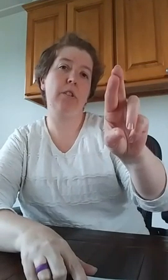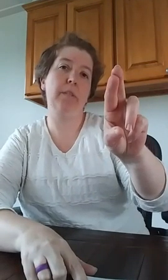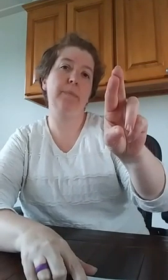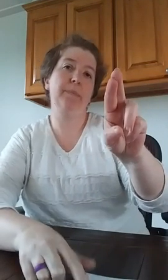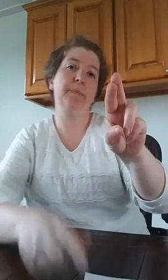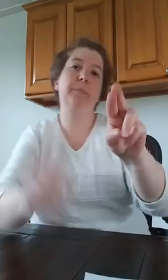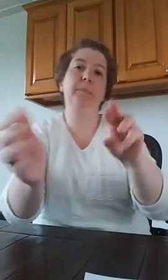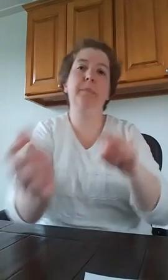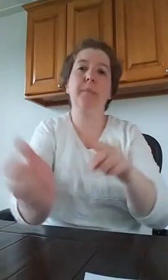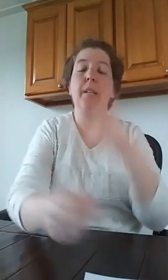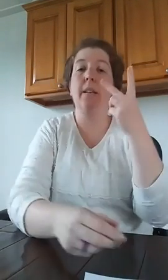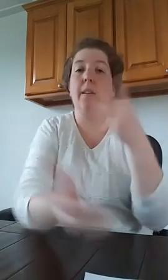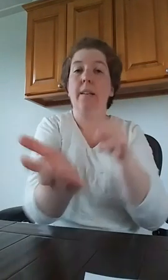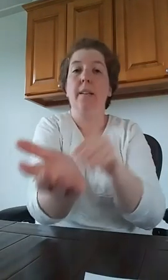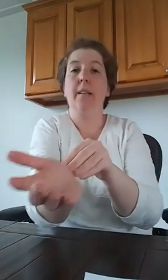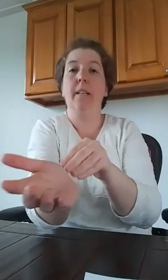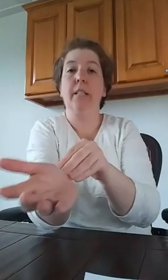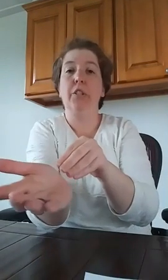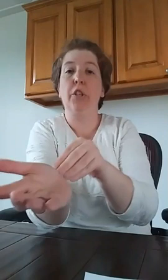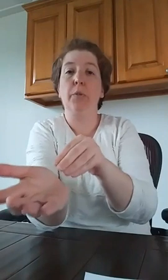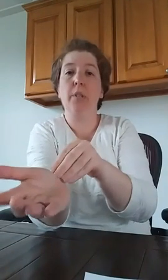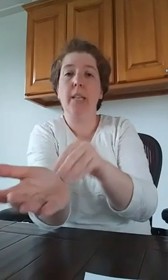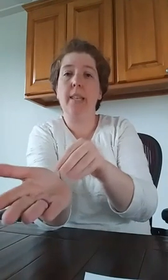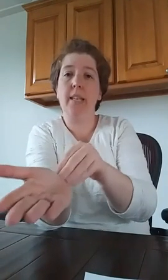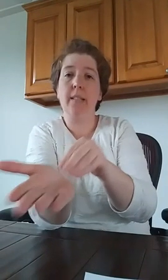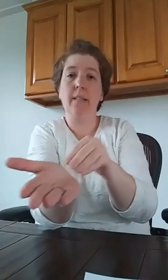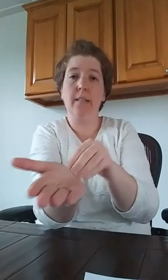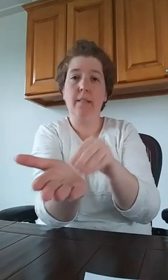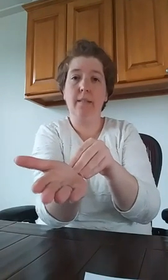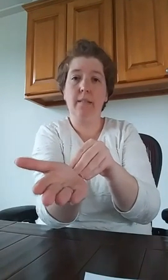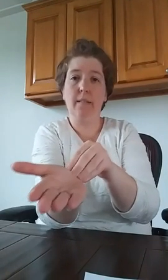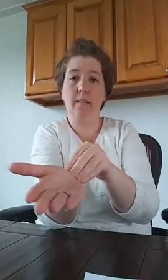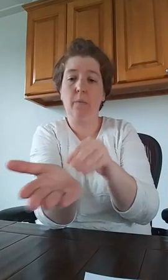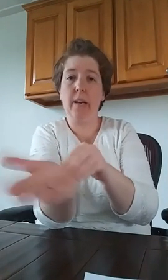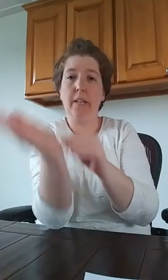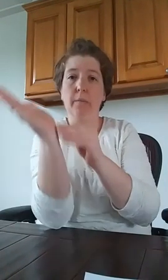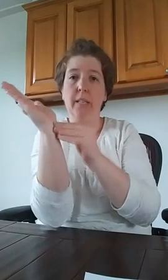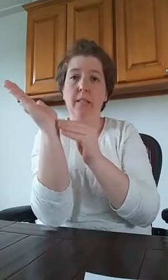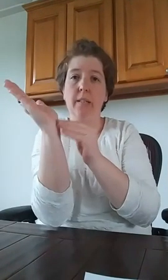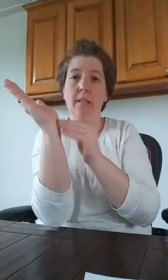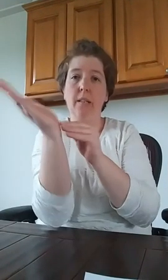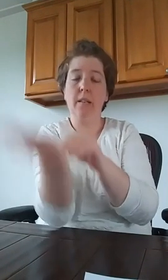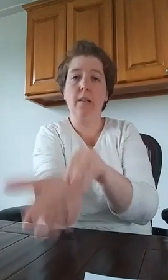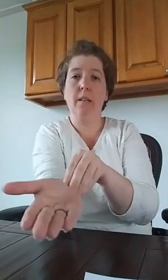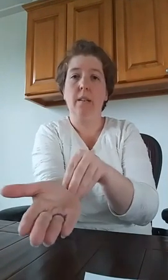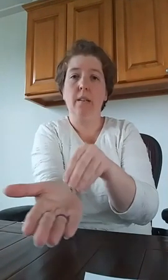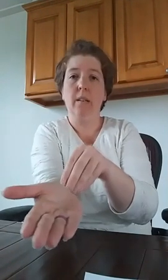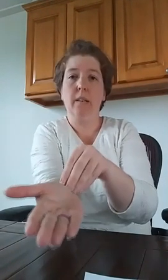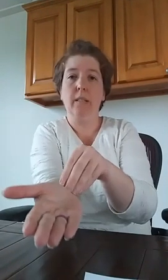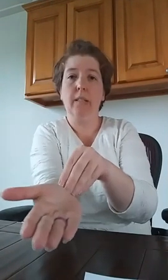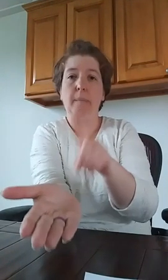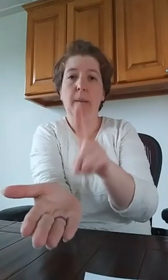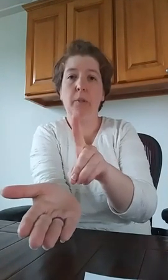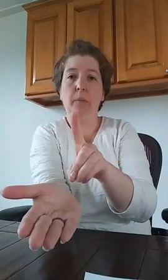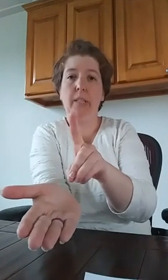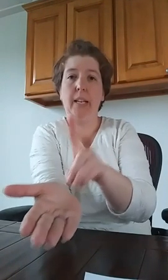it's usually this right at your wrist sometimes you will see